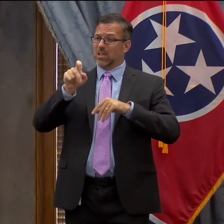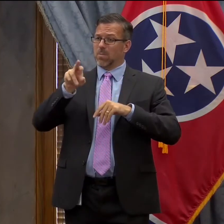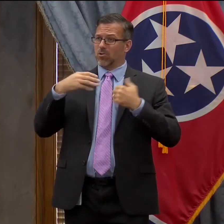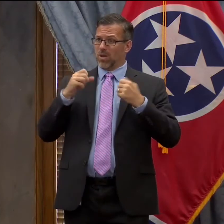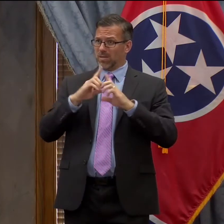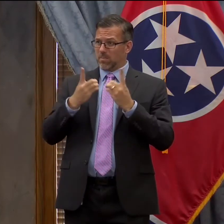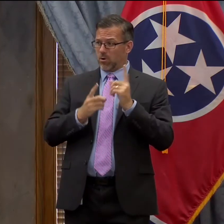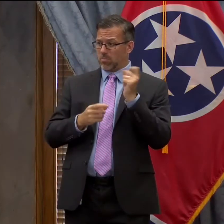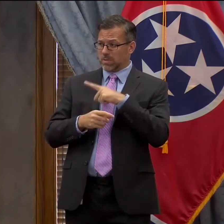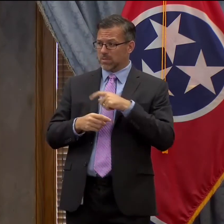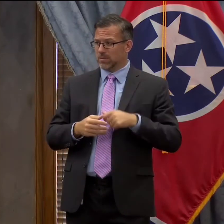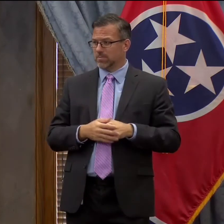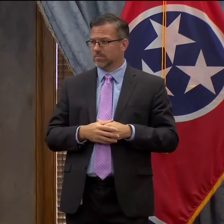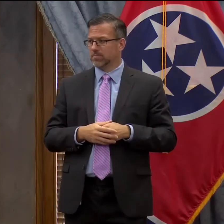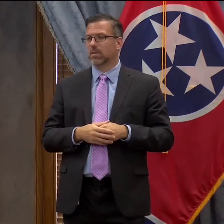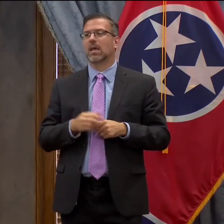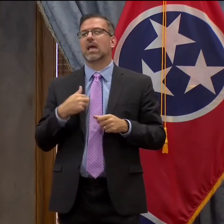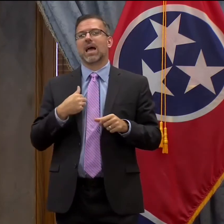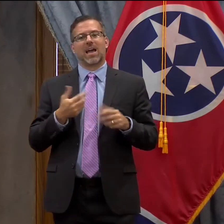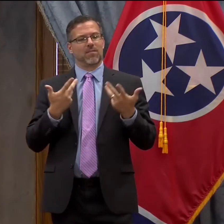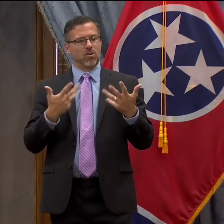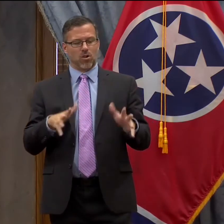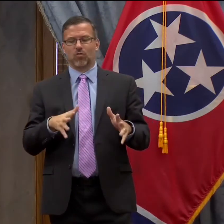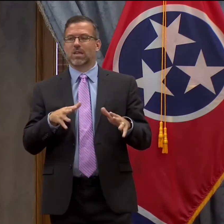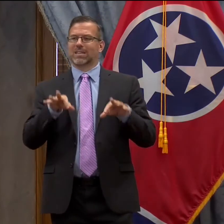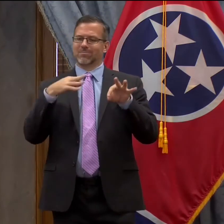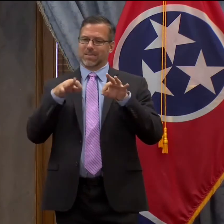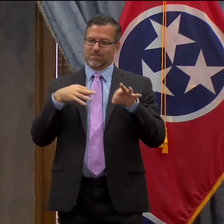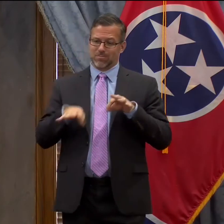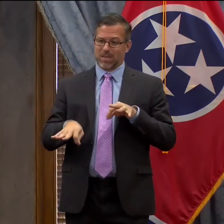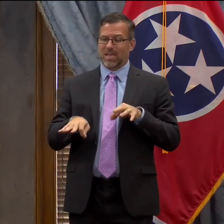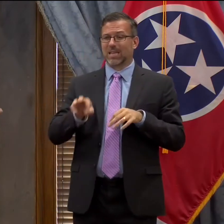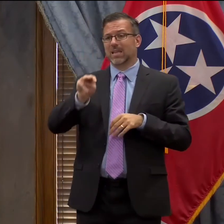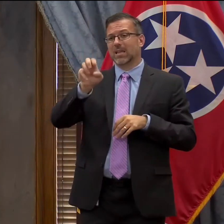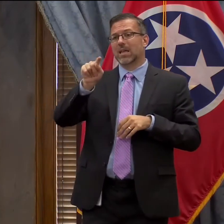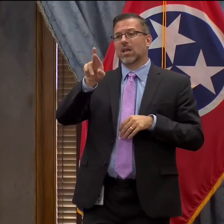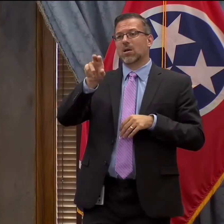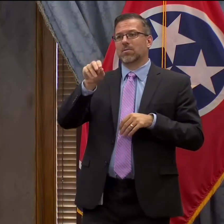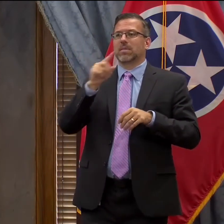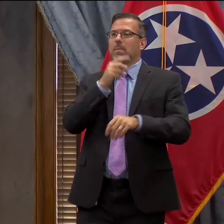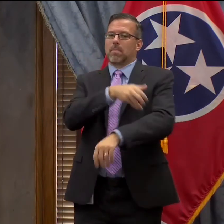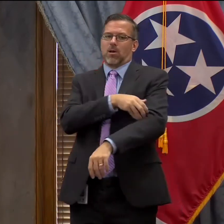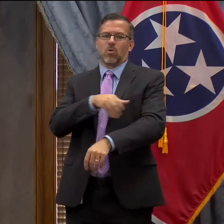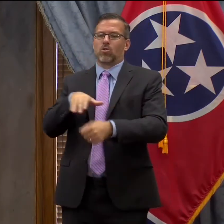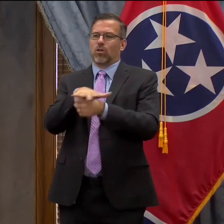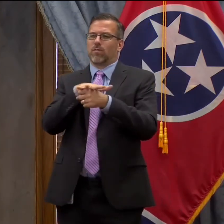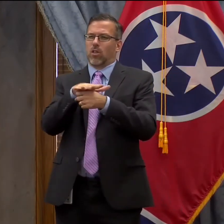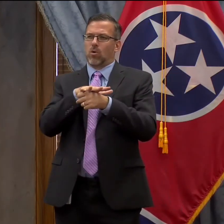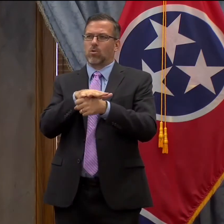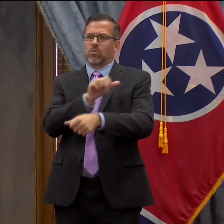about the power of local authority, whether it's in mask